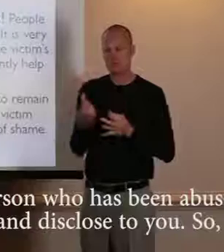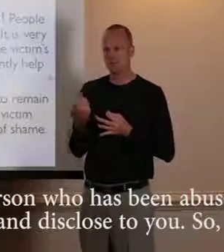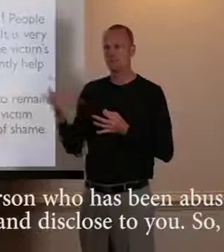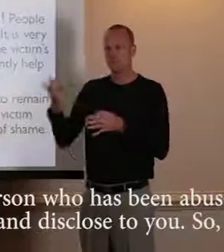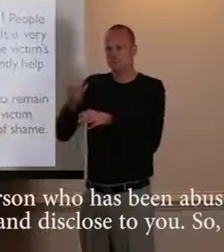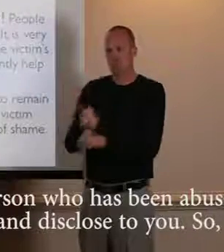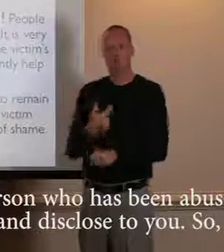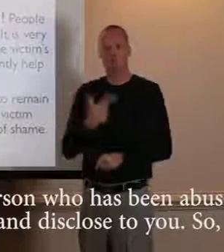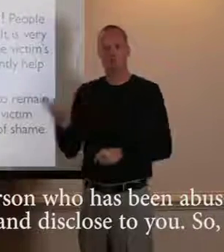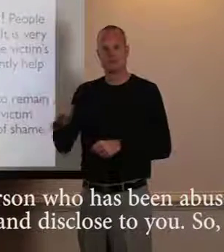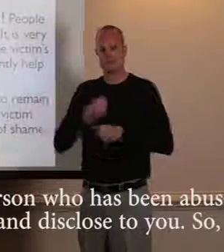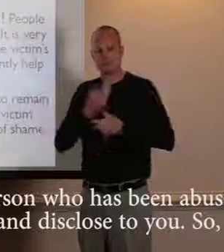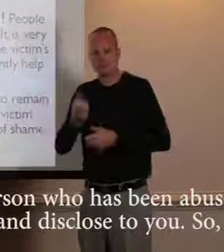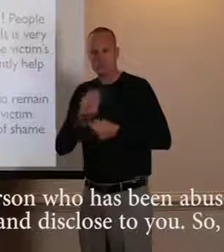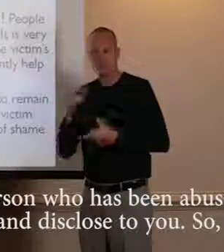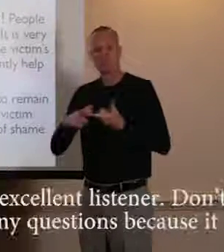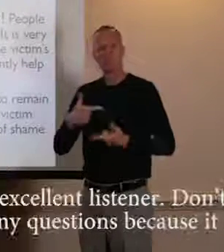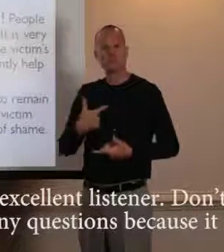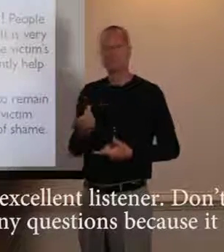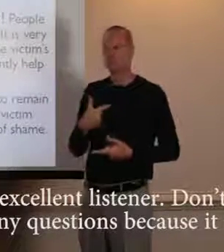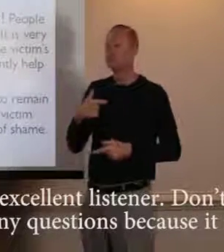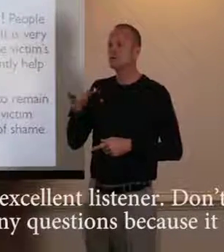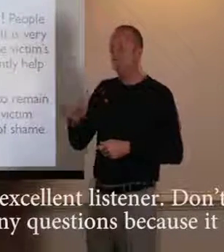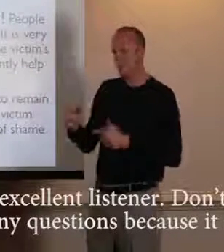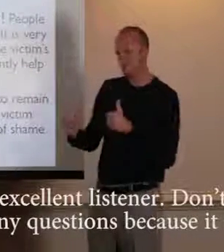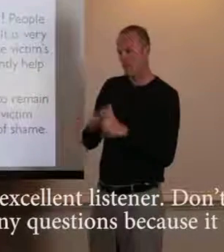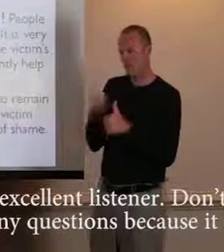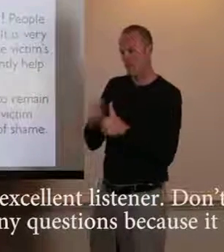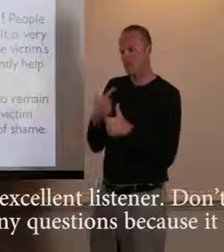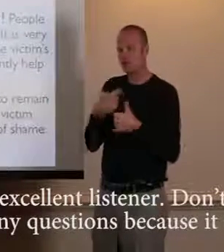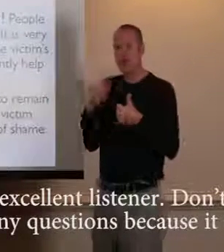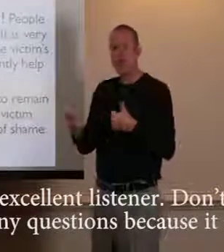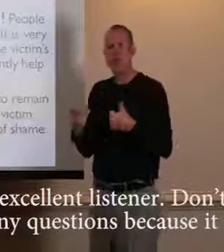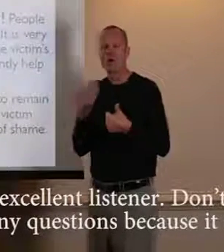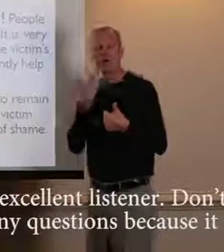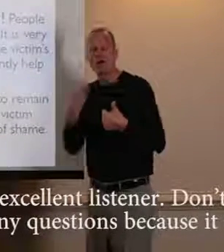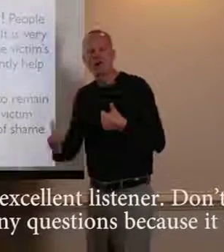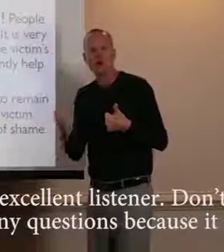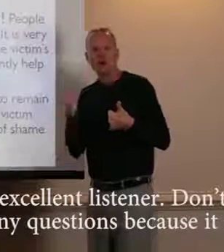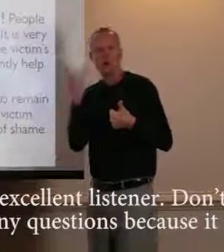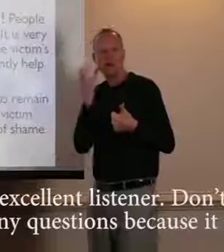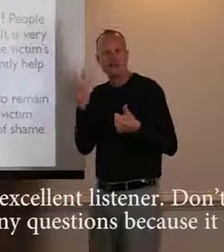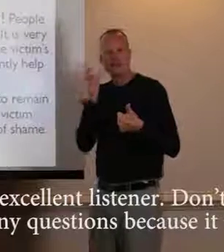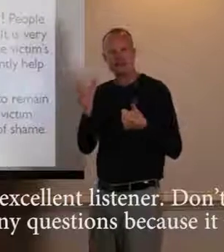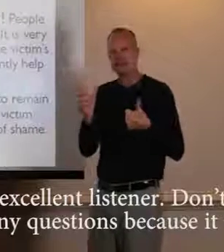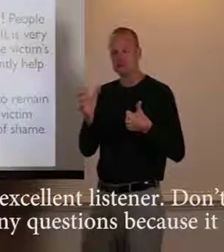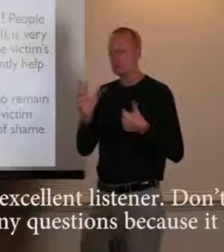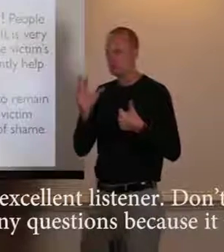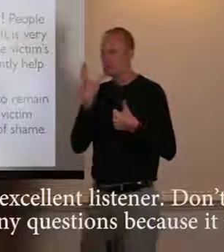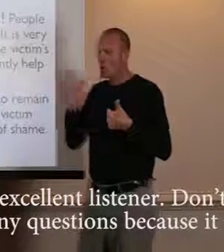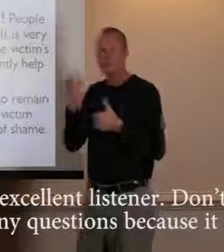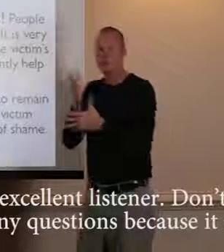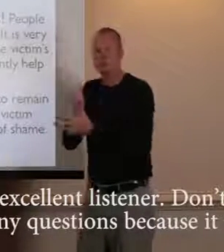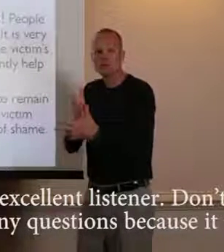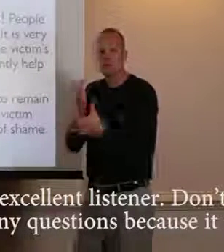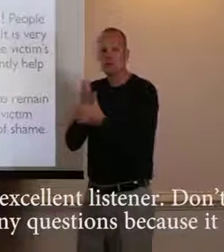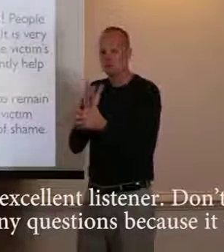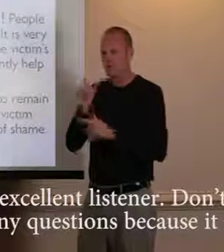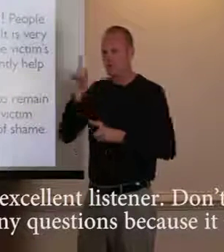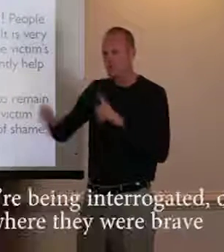you. So first of all, you want to be an excellent listener. Don't interrupt them or ask too many questions because it may